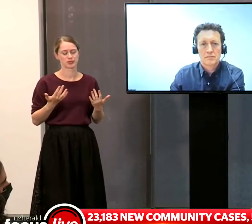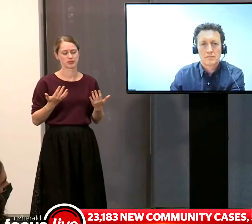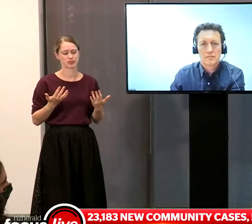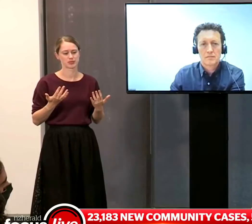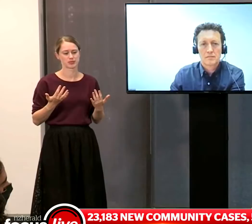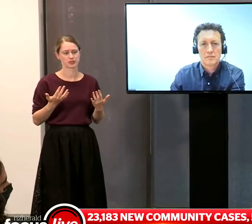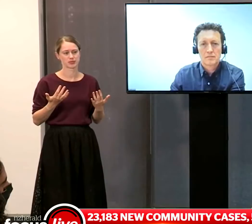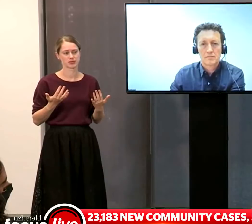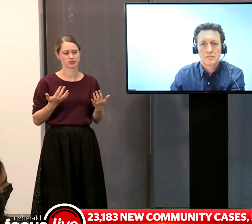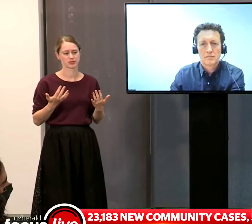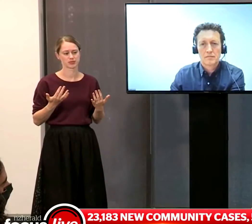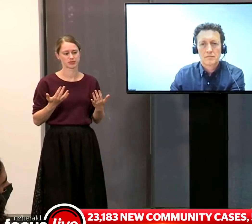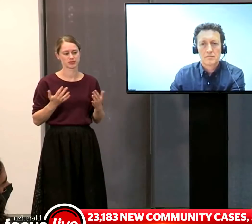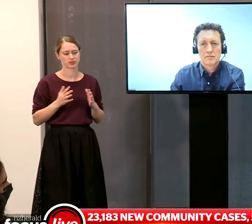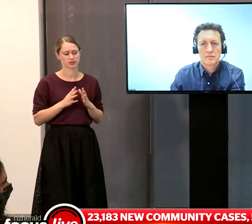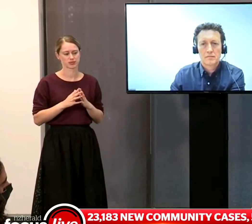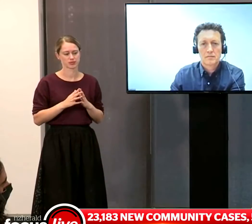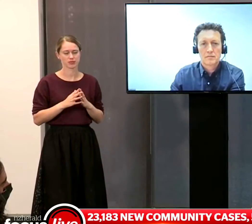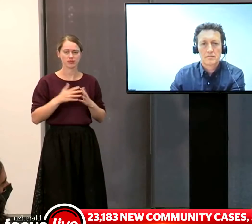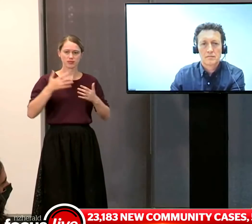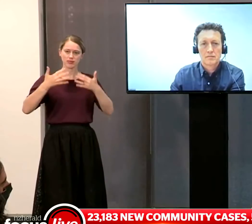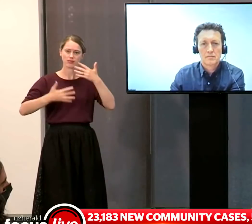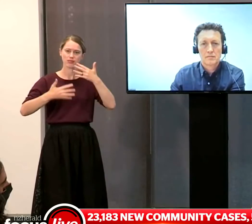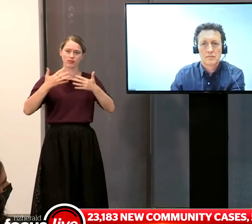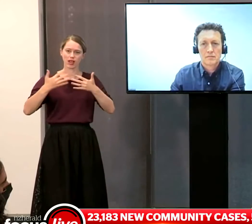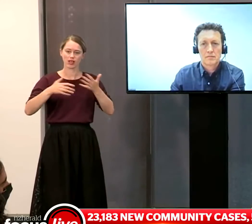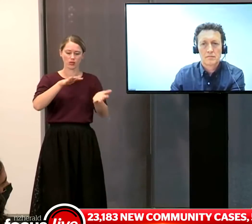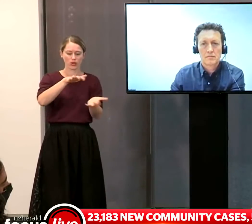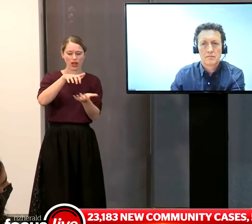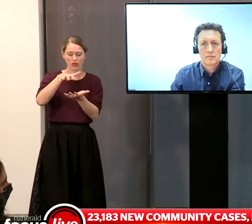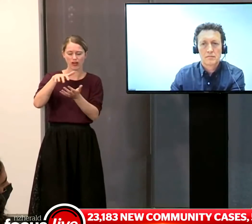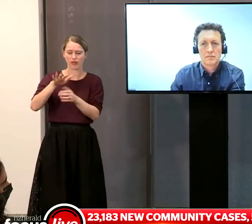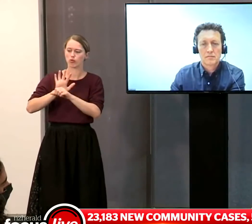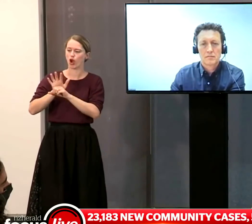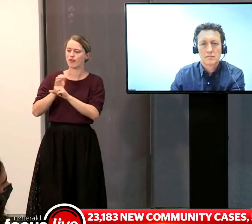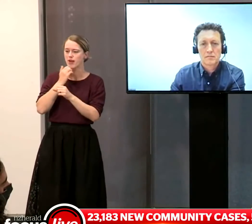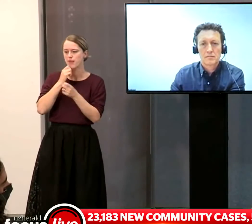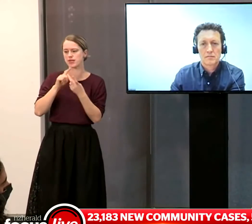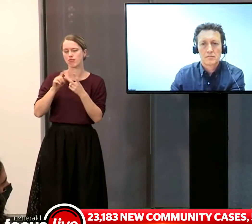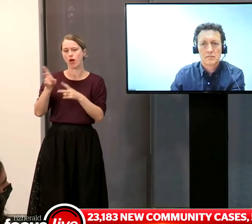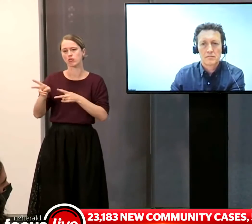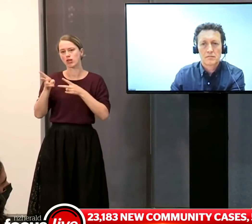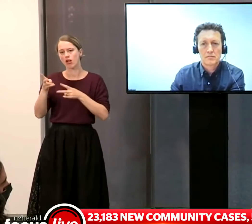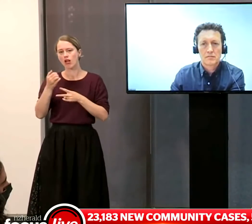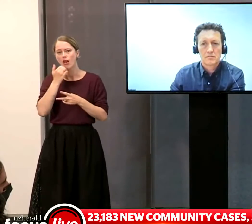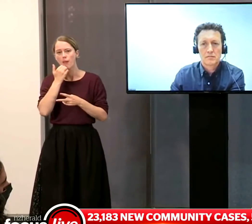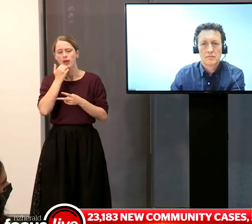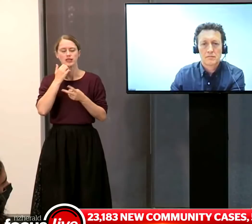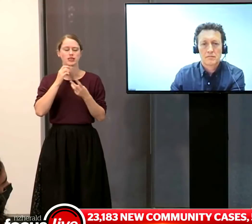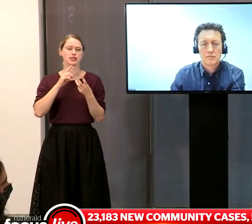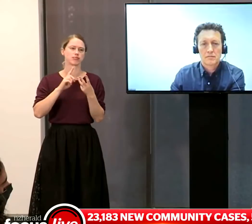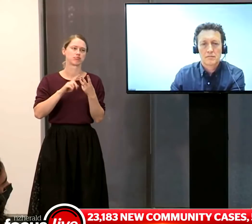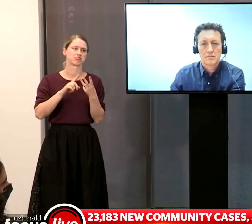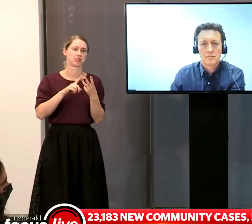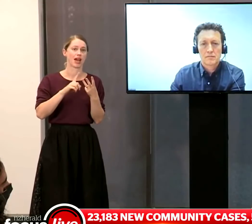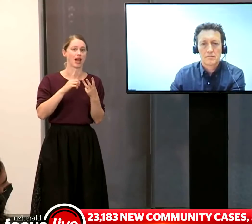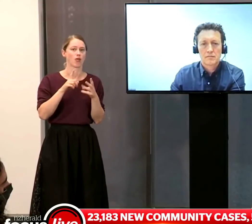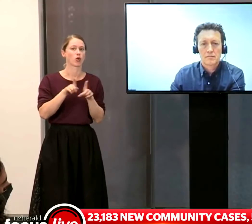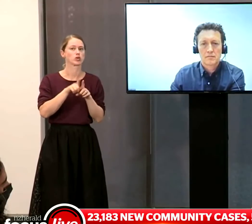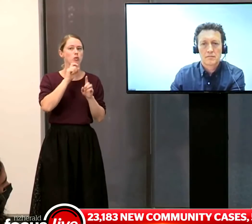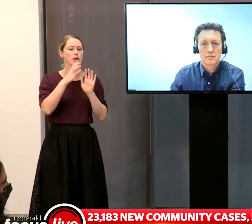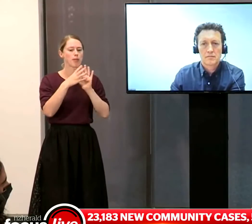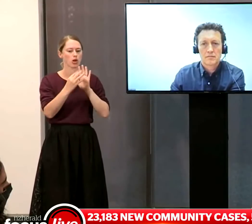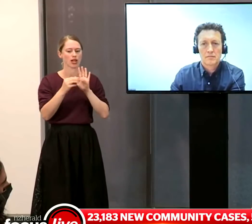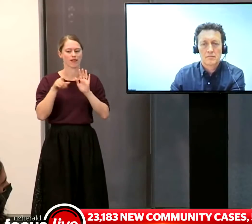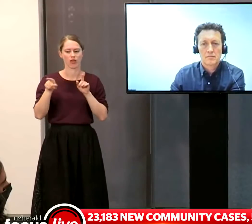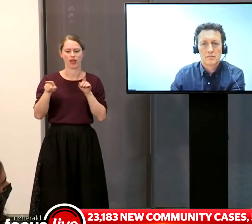that the data we're getting from case numbers, hospitalizations, and of course we will be doing some modelling